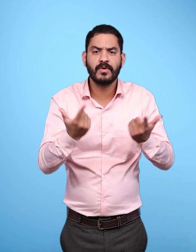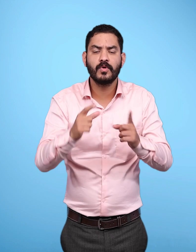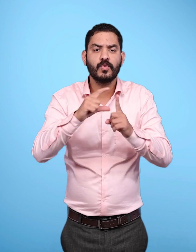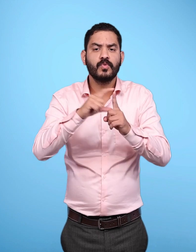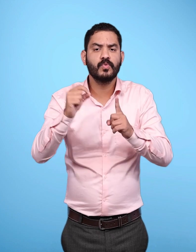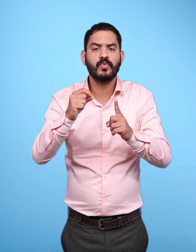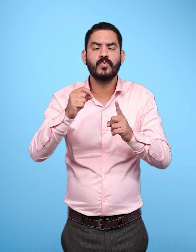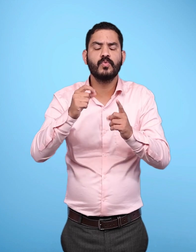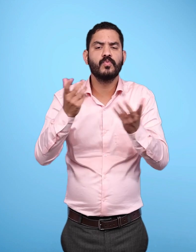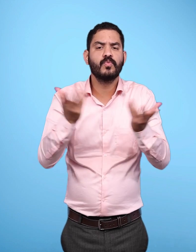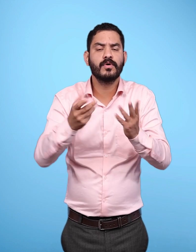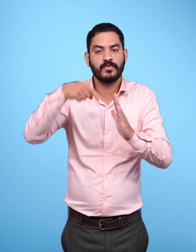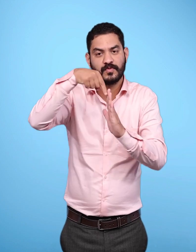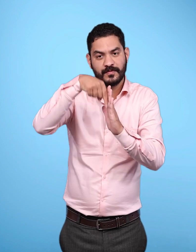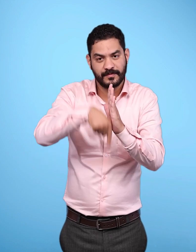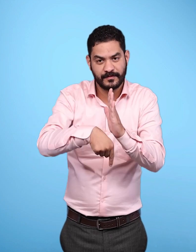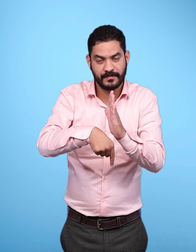Describe what they say and do.